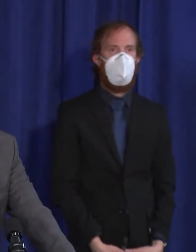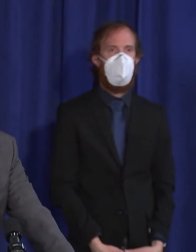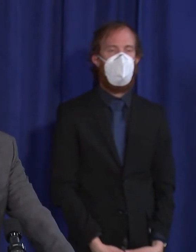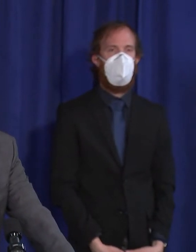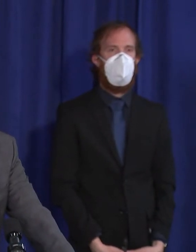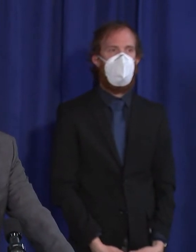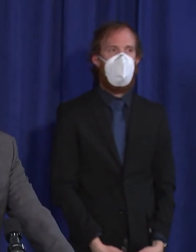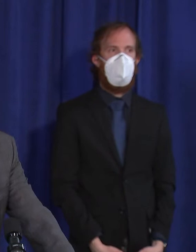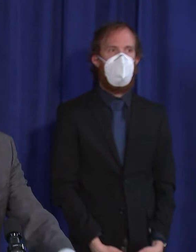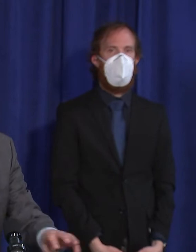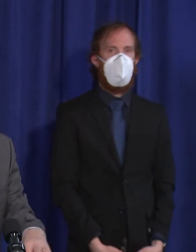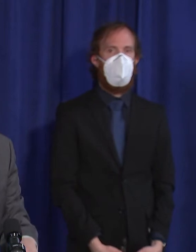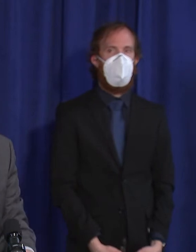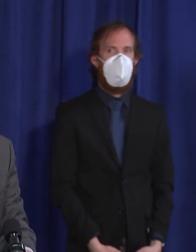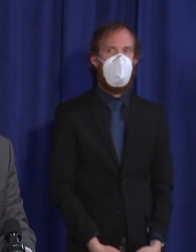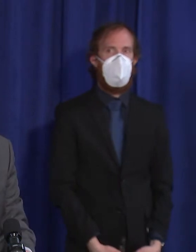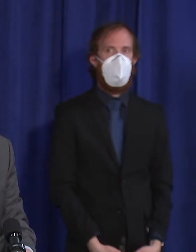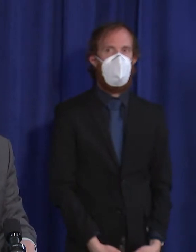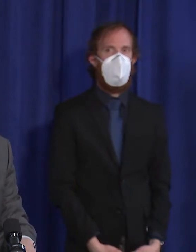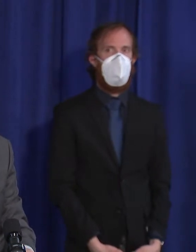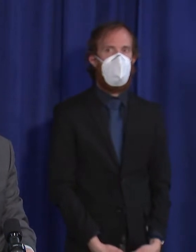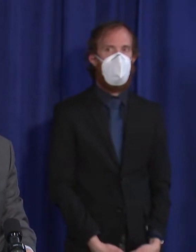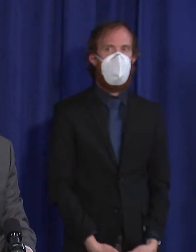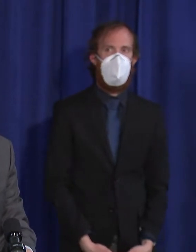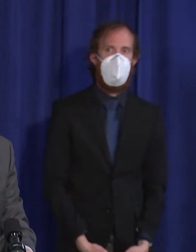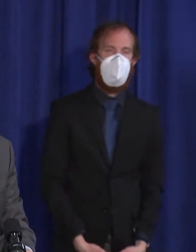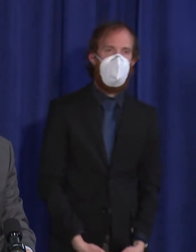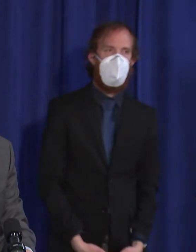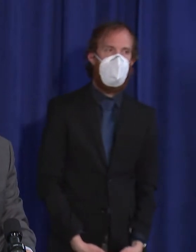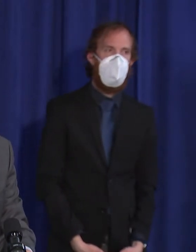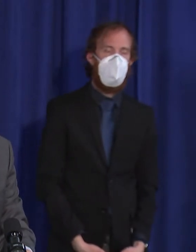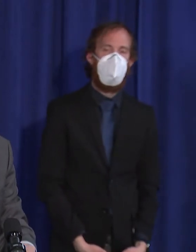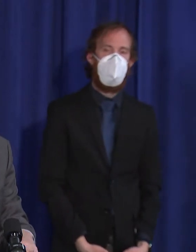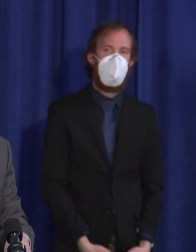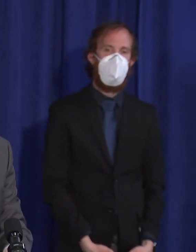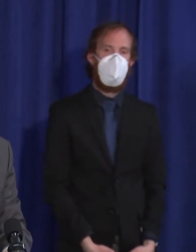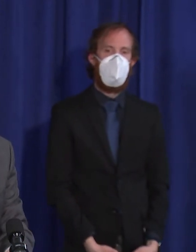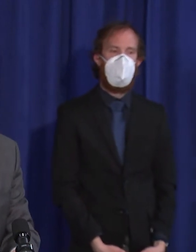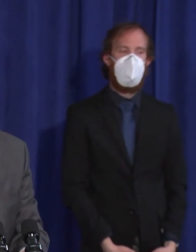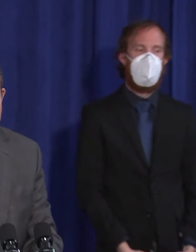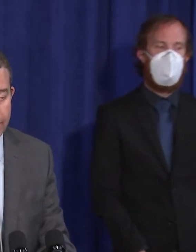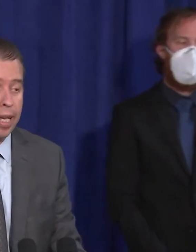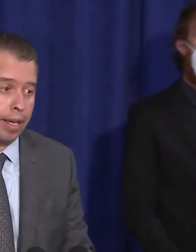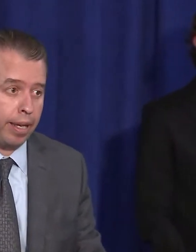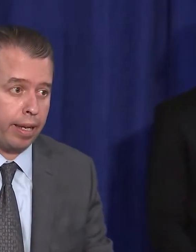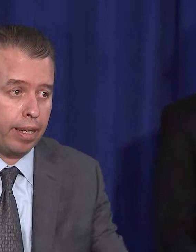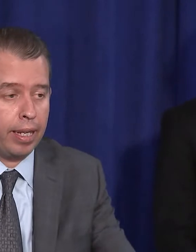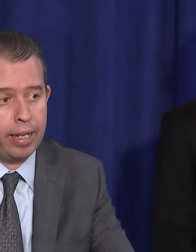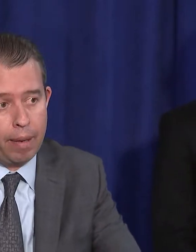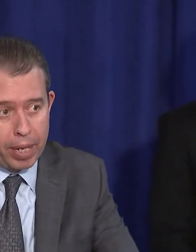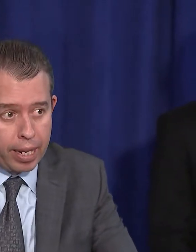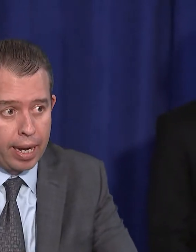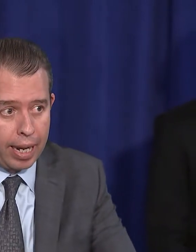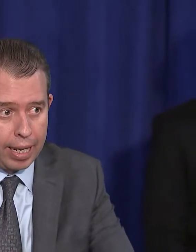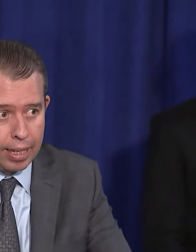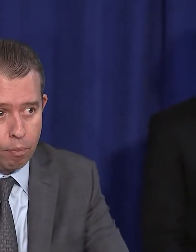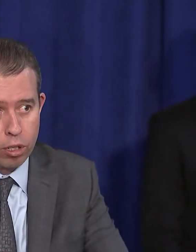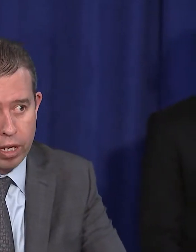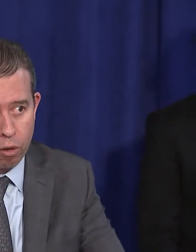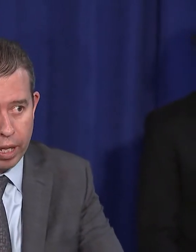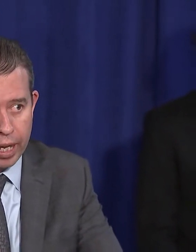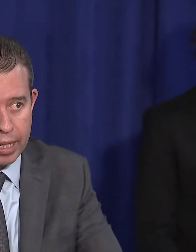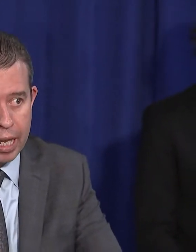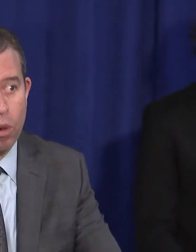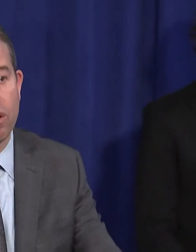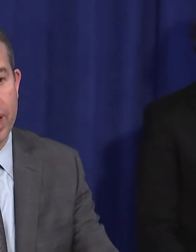nuestras escuelas, para niños que están en sus salones, si no están vacunados, tienen que aprender de la casa